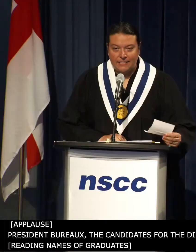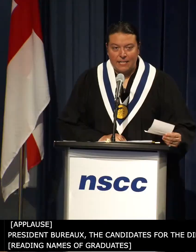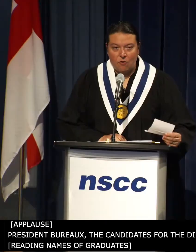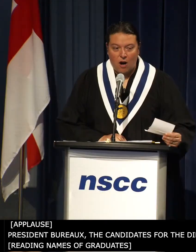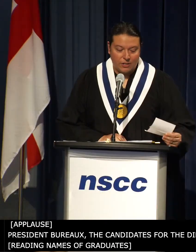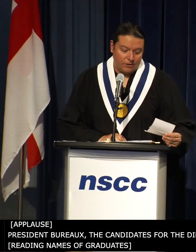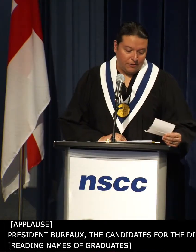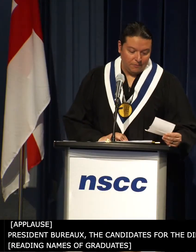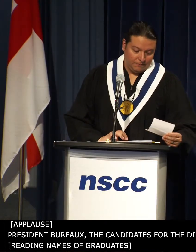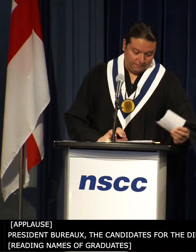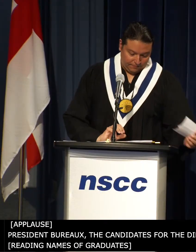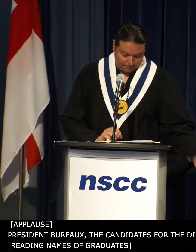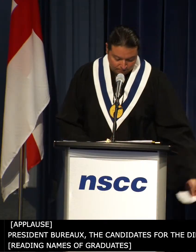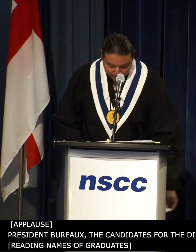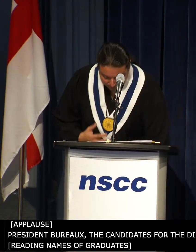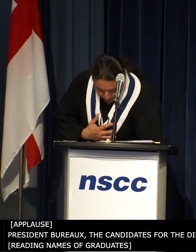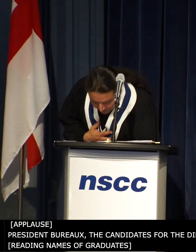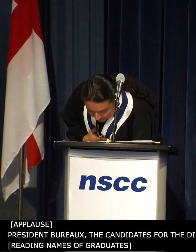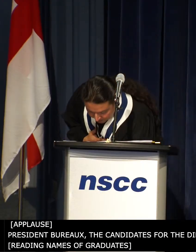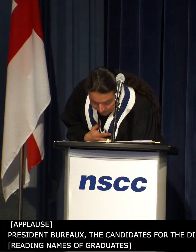Kaylin Vincent Rogers.